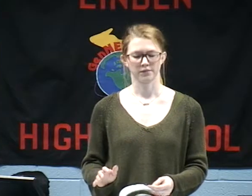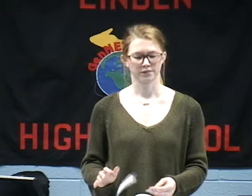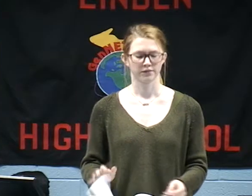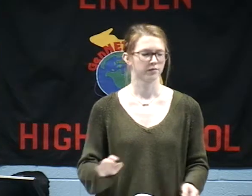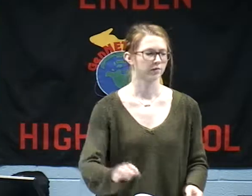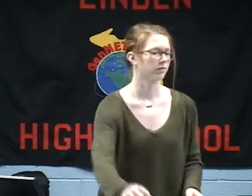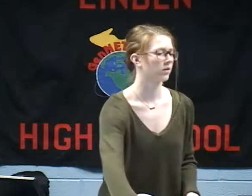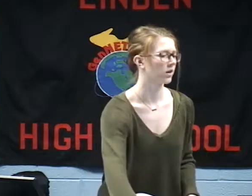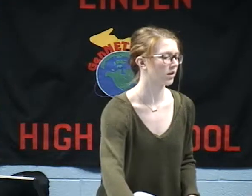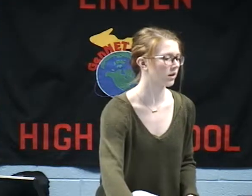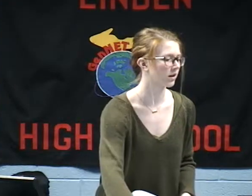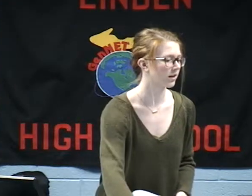Okay.